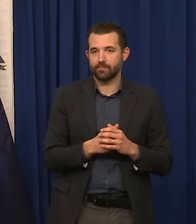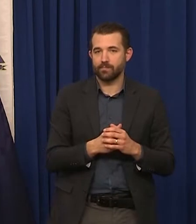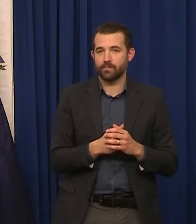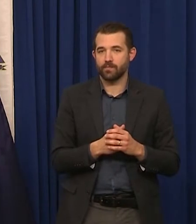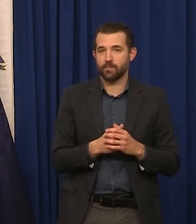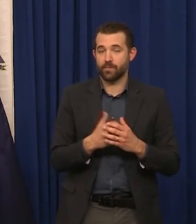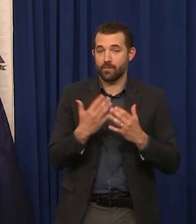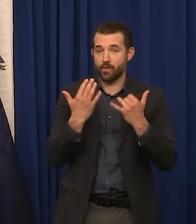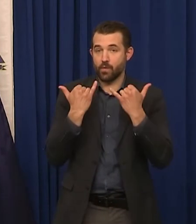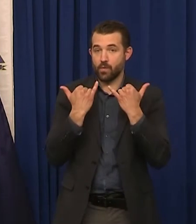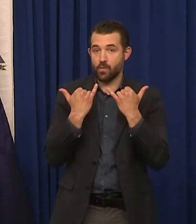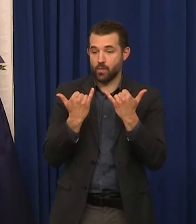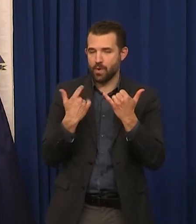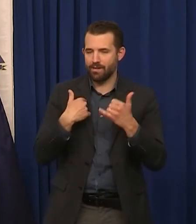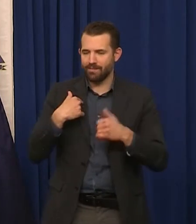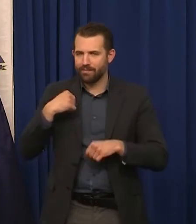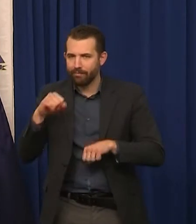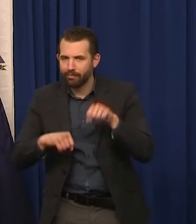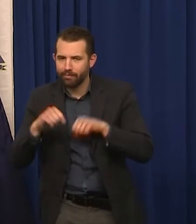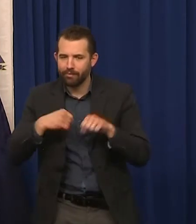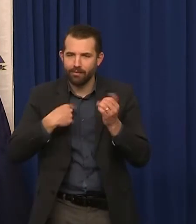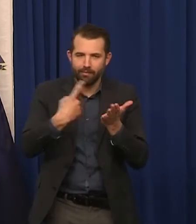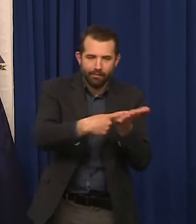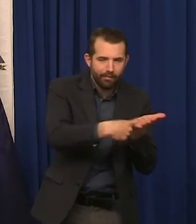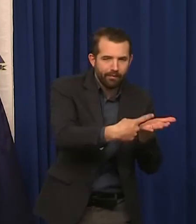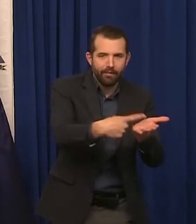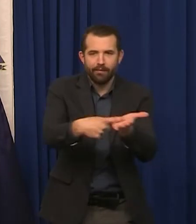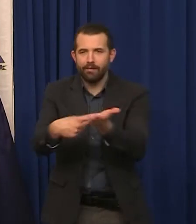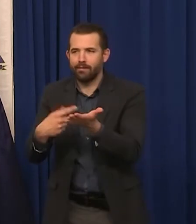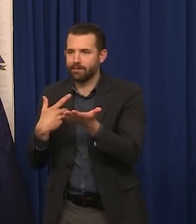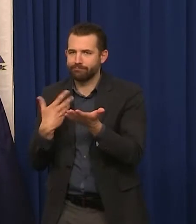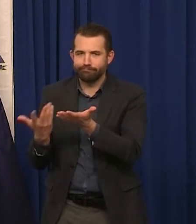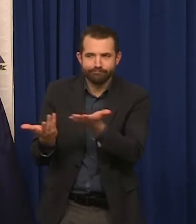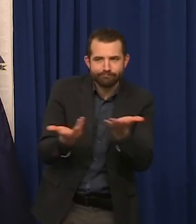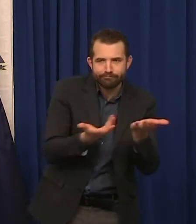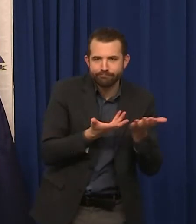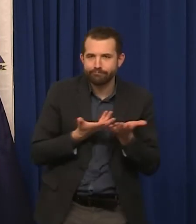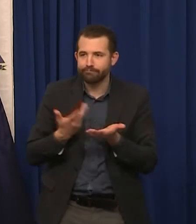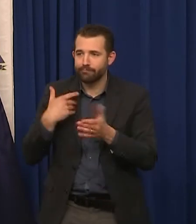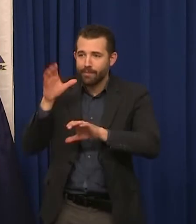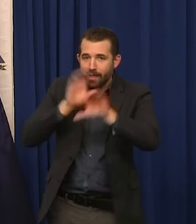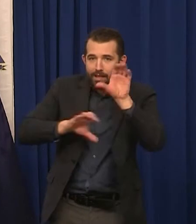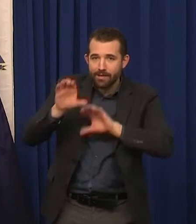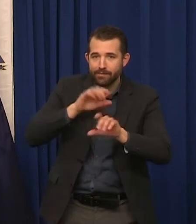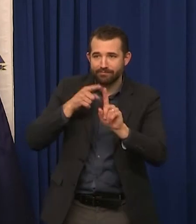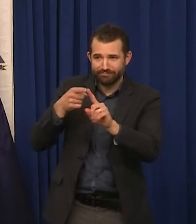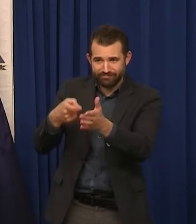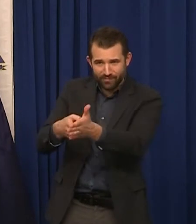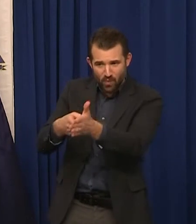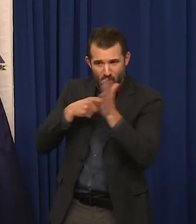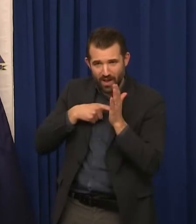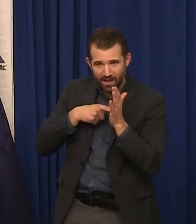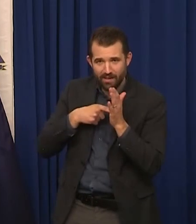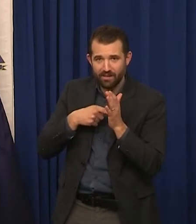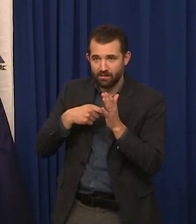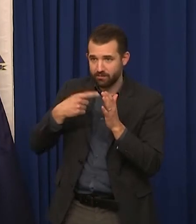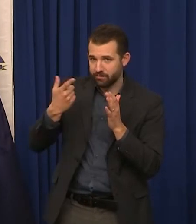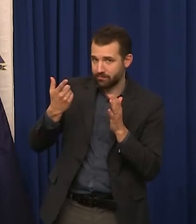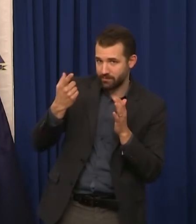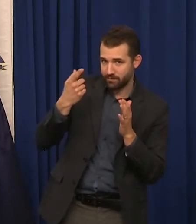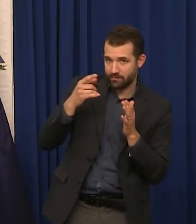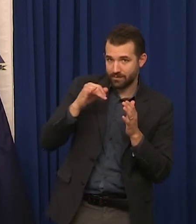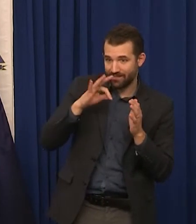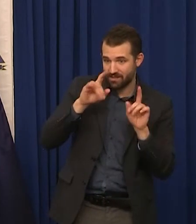whether what we understand to be the supply of chemicals that is being that's out there from some of the machines that we